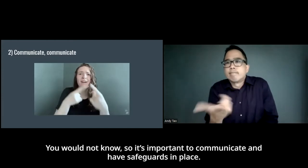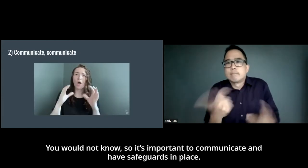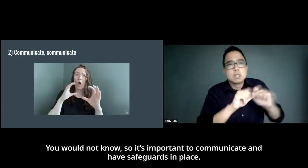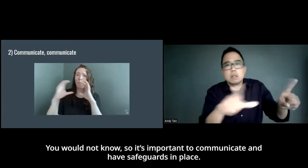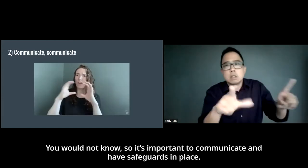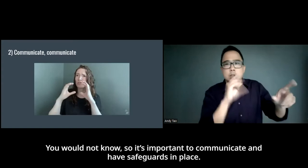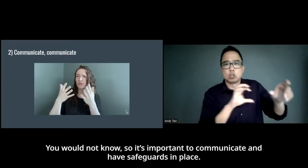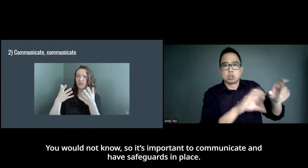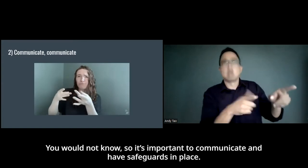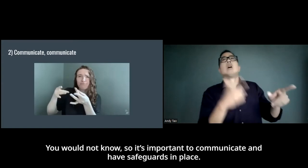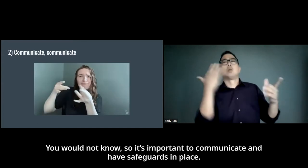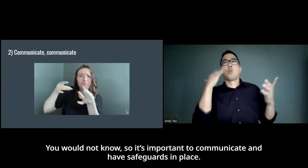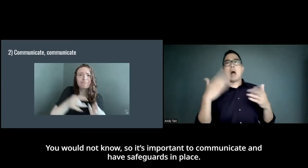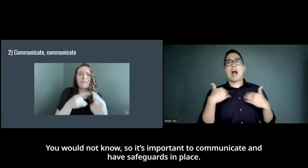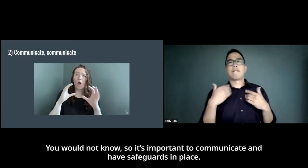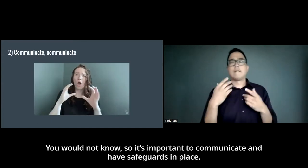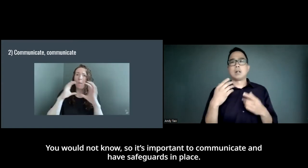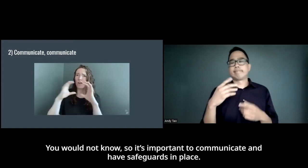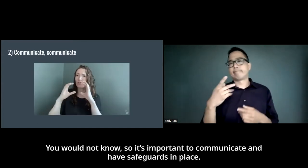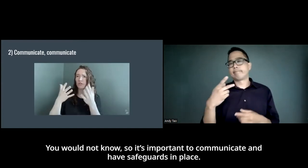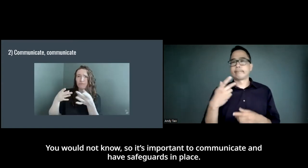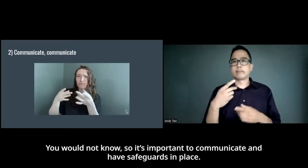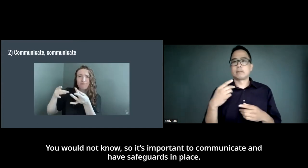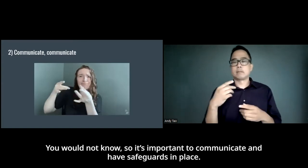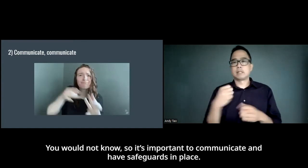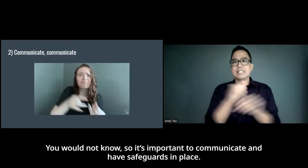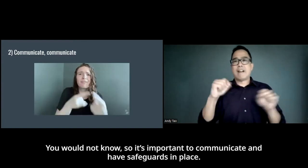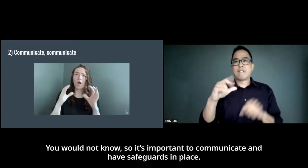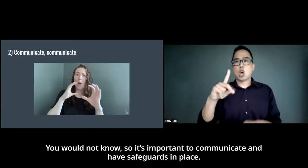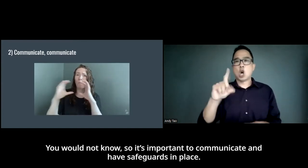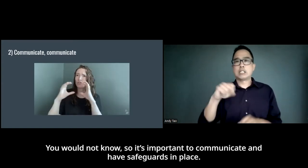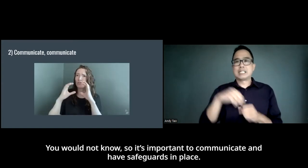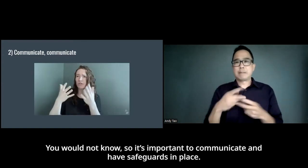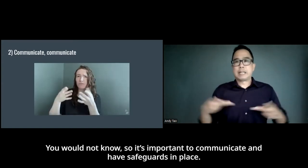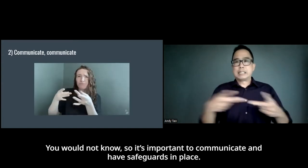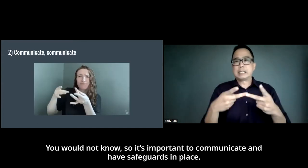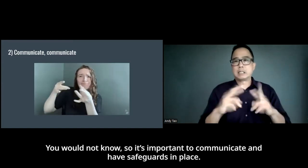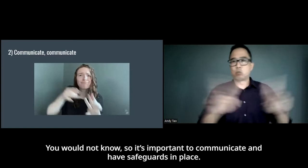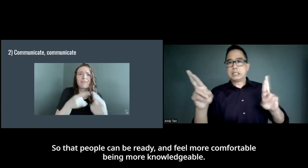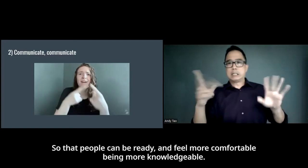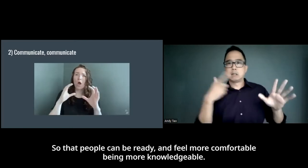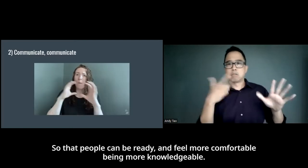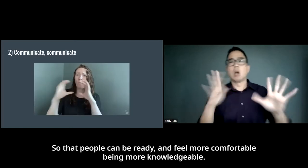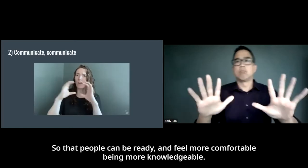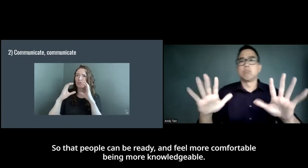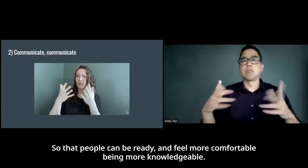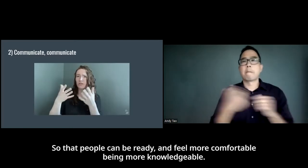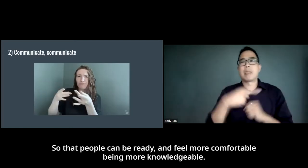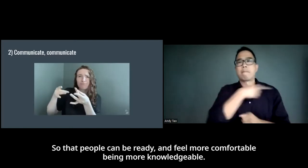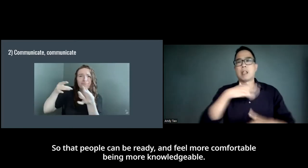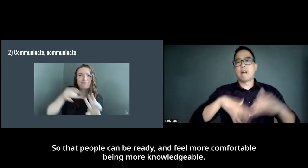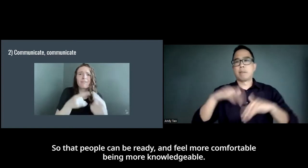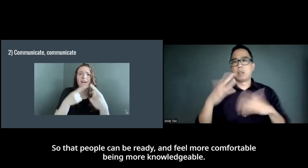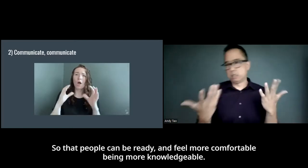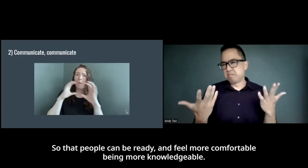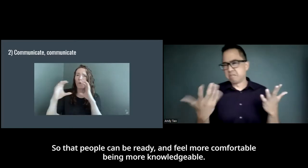of how you're keeping yourself safe, how you plan to keep others safe. If you're vaccinated, if you